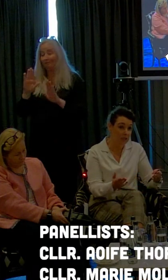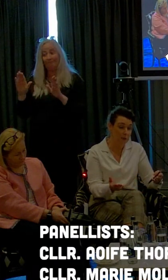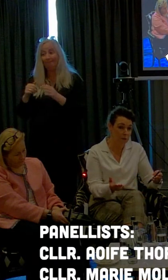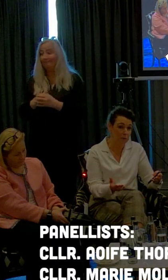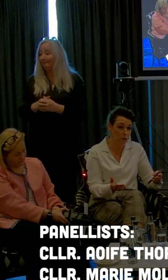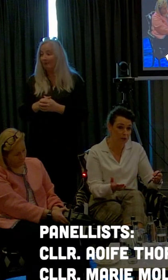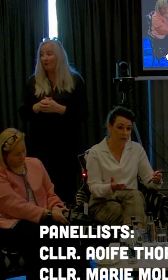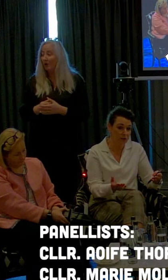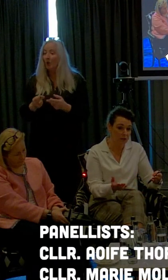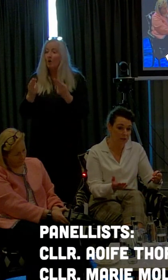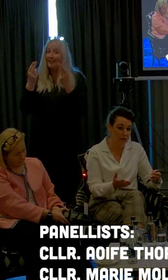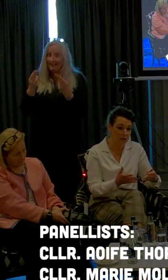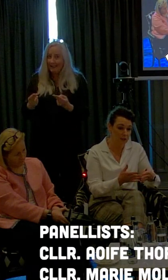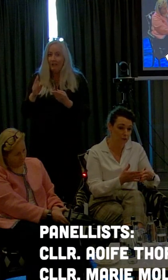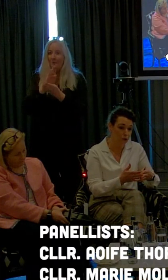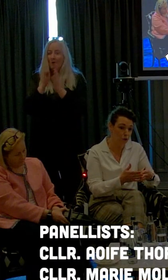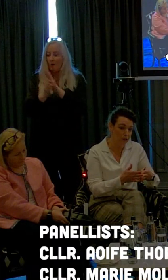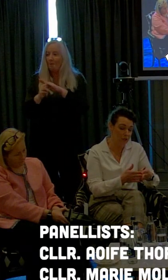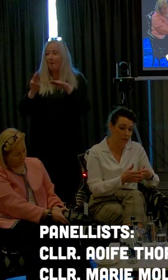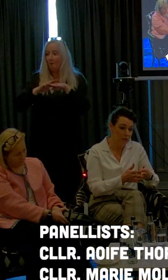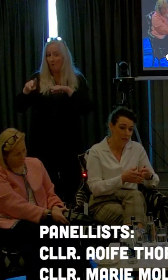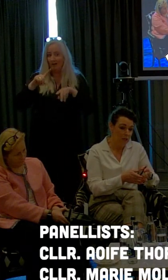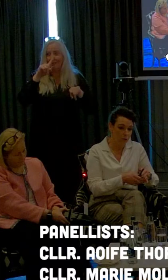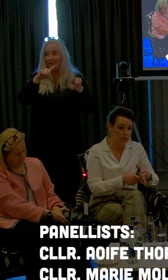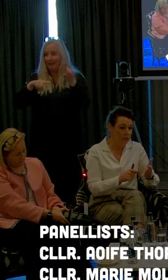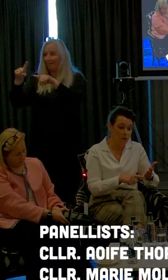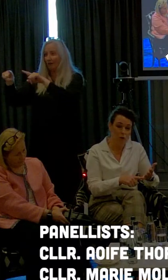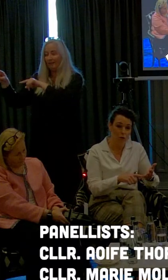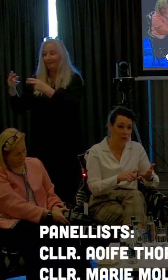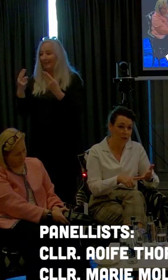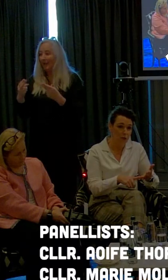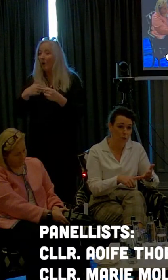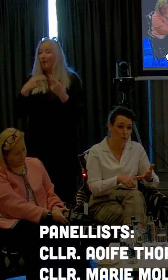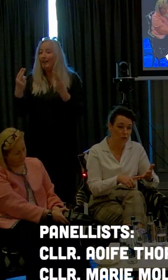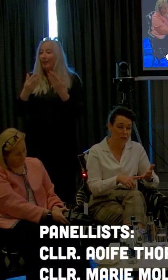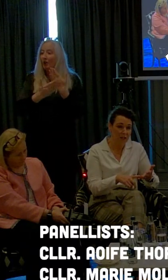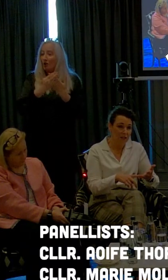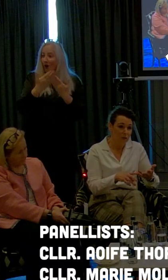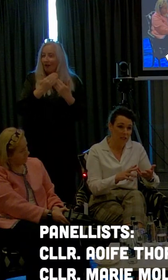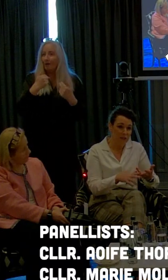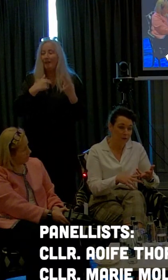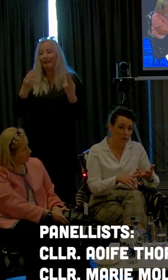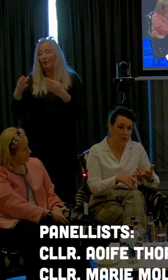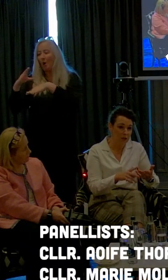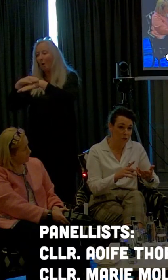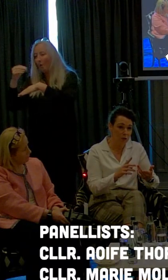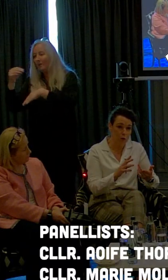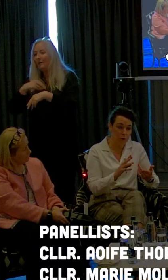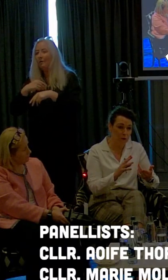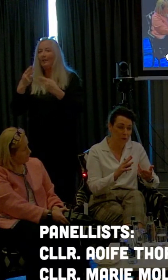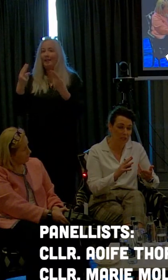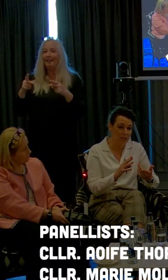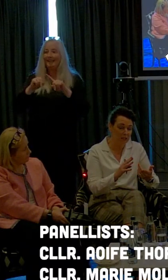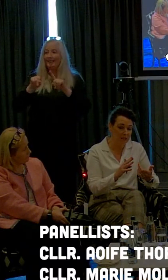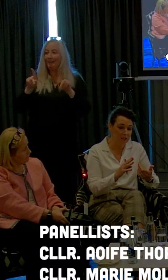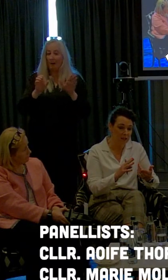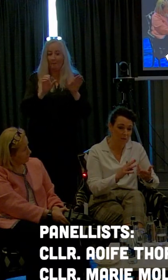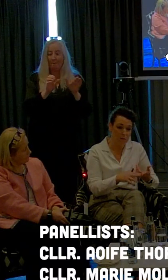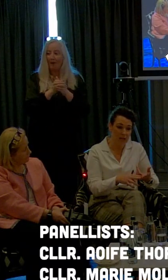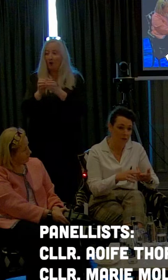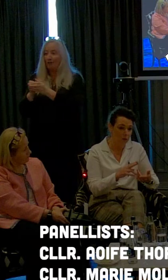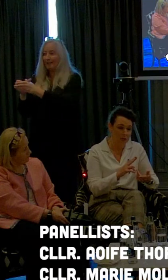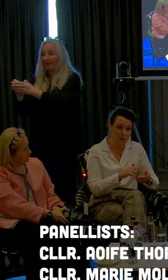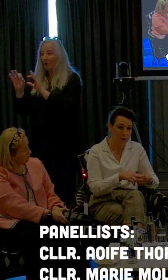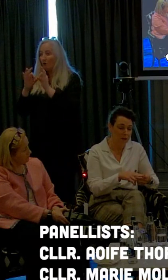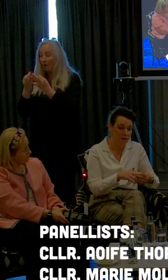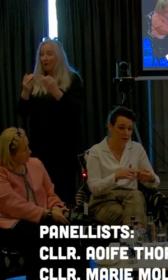We need to be more diverse. Like, if you look at, you know, we need young, we need old, we need different minority groups, we need